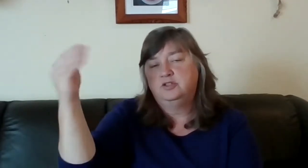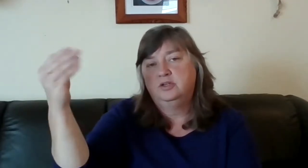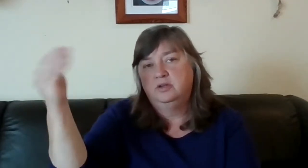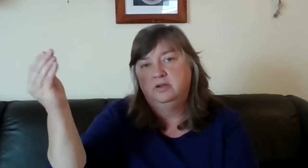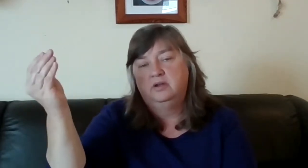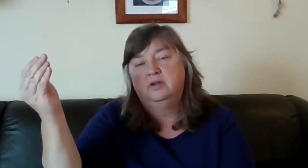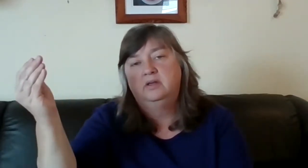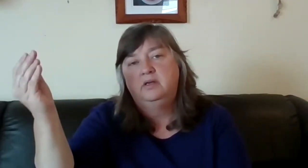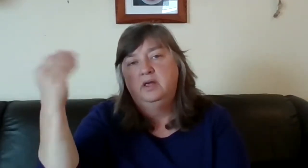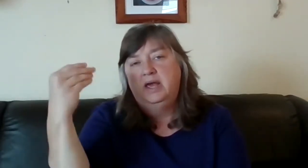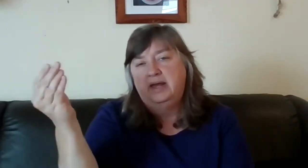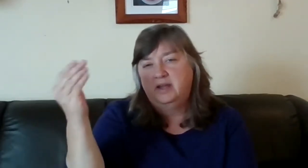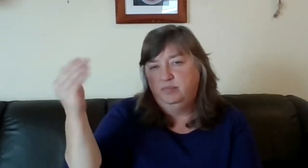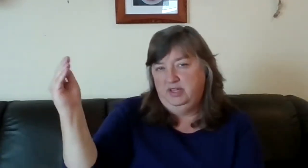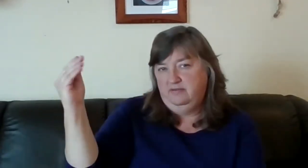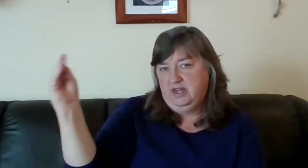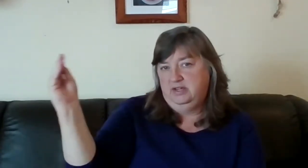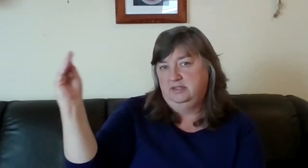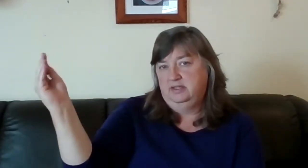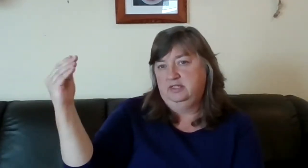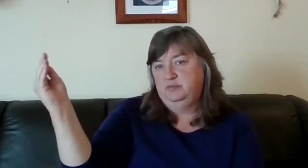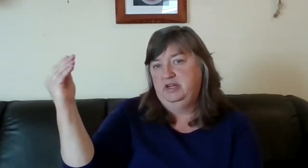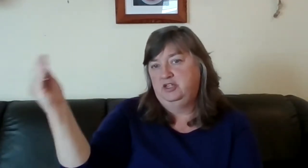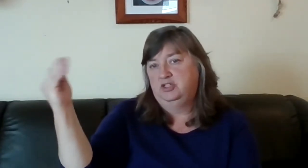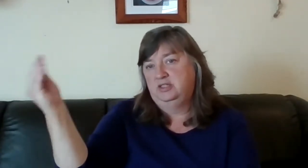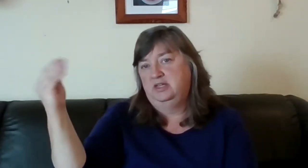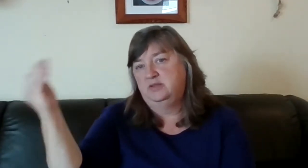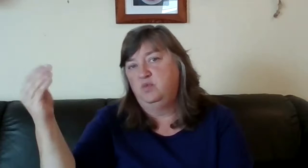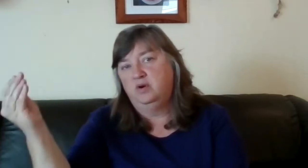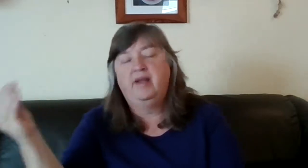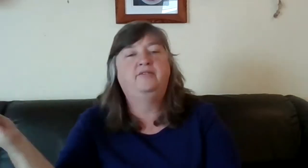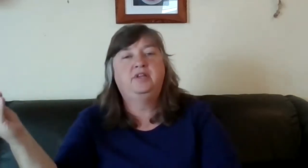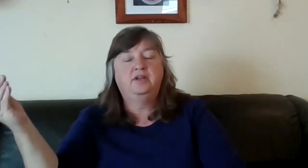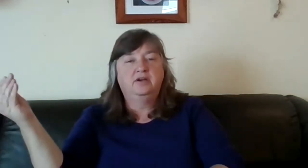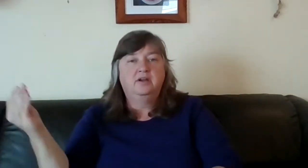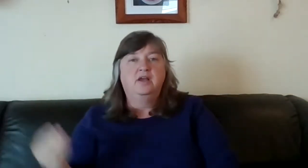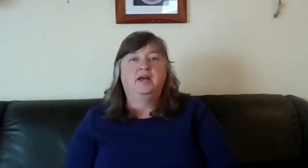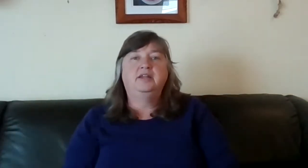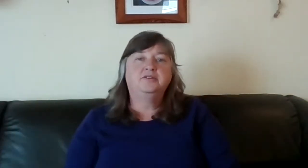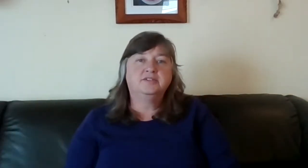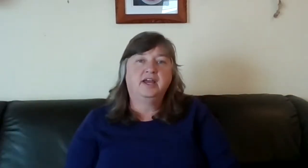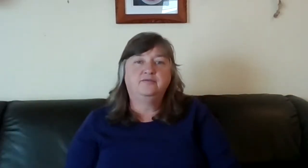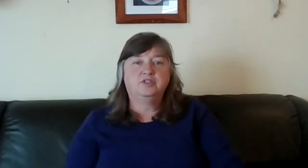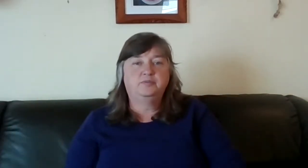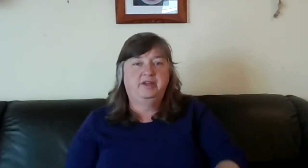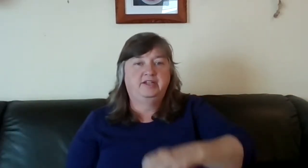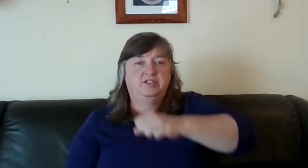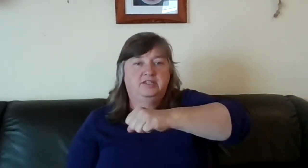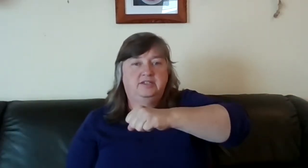Spinach. And I believe that is the spinach that is more around here. Another sign for spinach is to